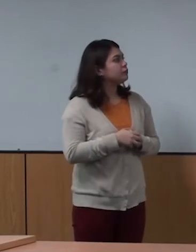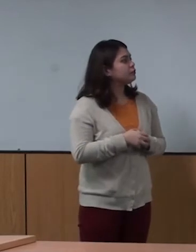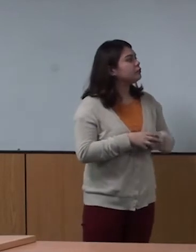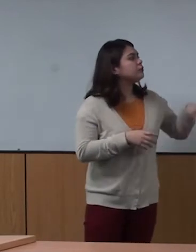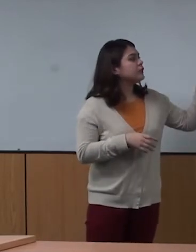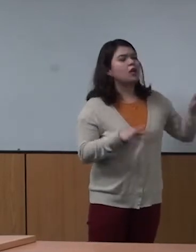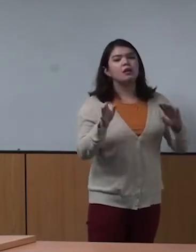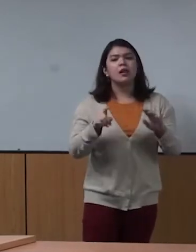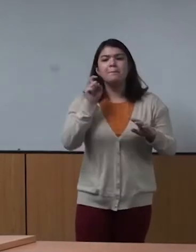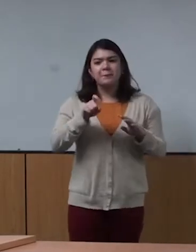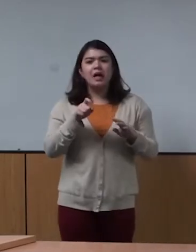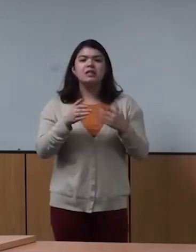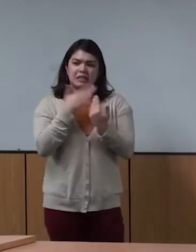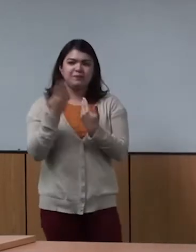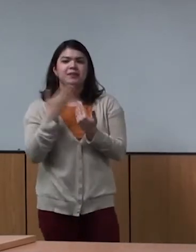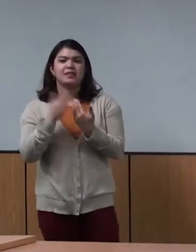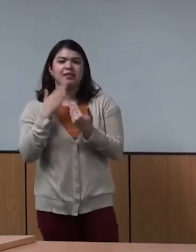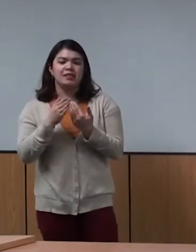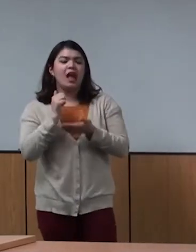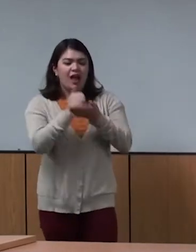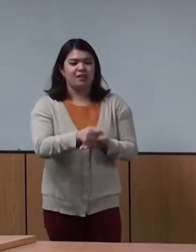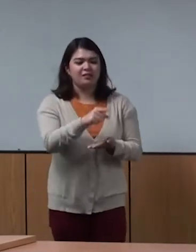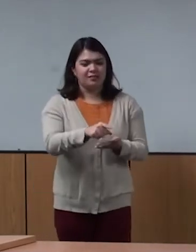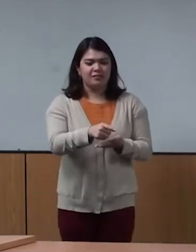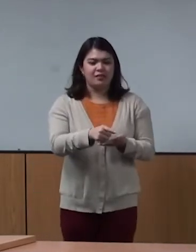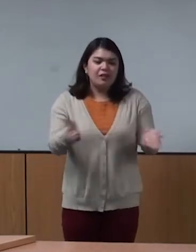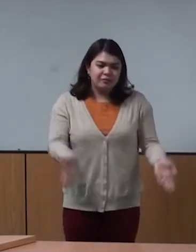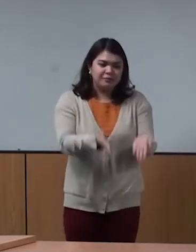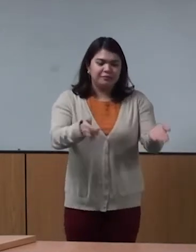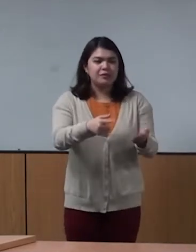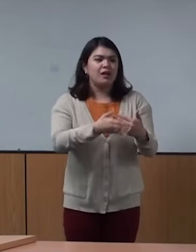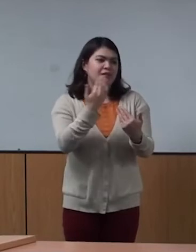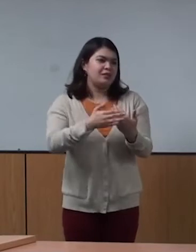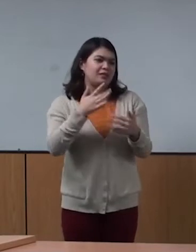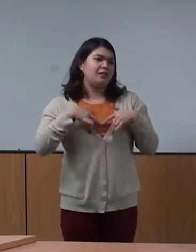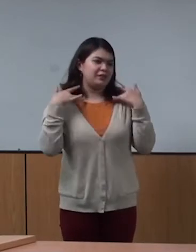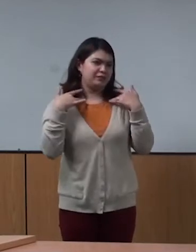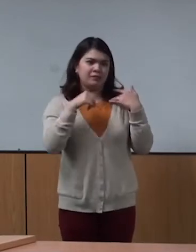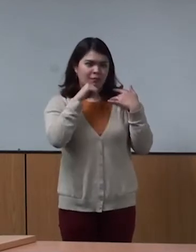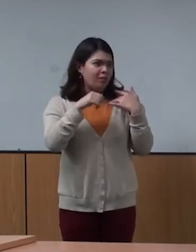students hard. So it must motivate them to want to learn more.